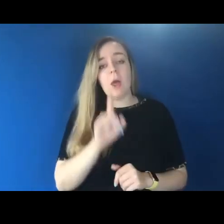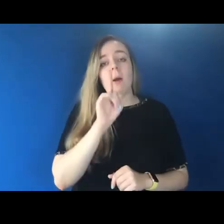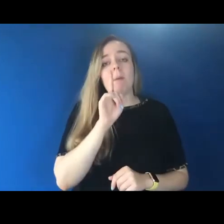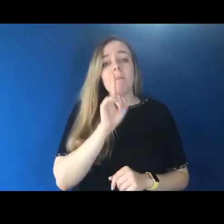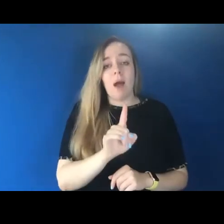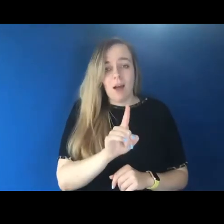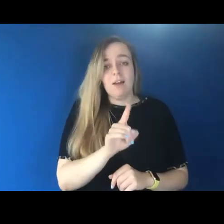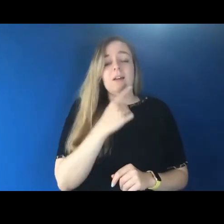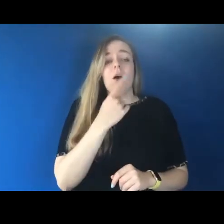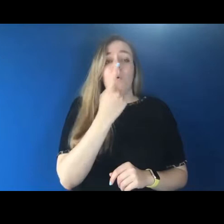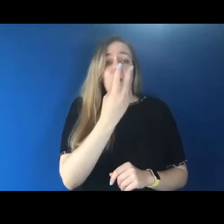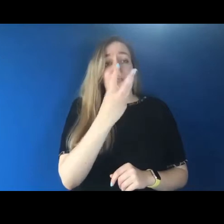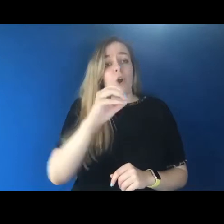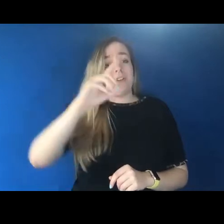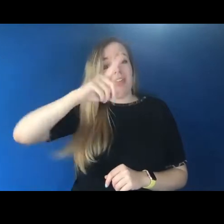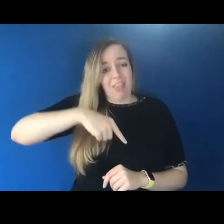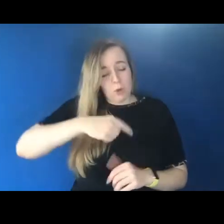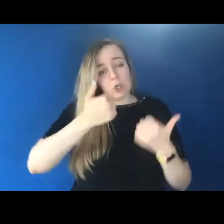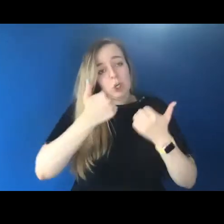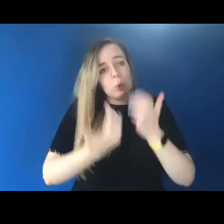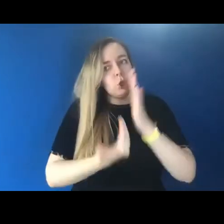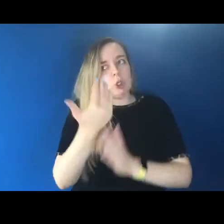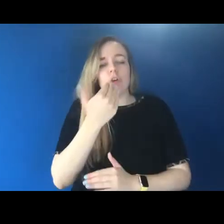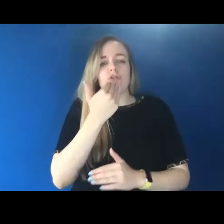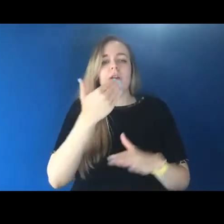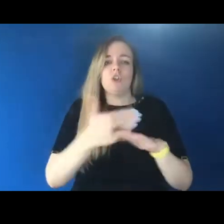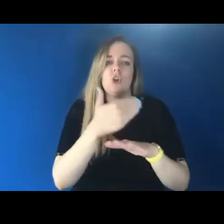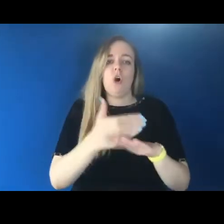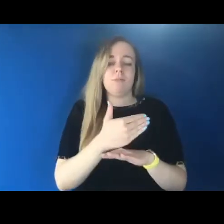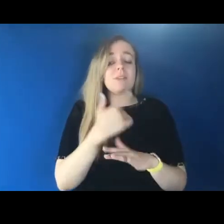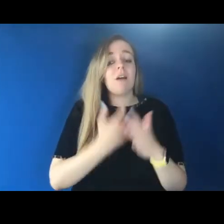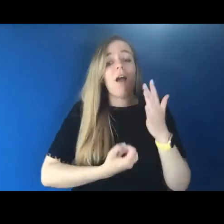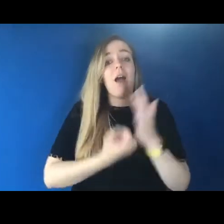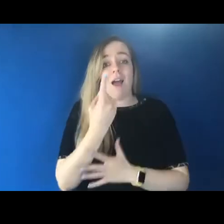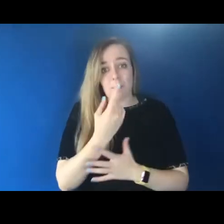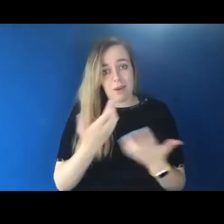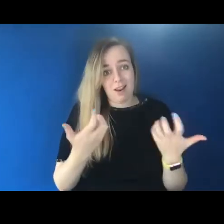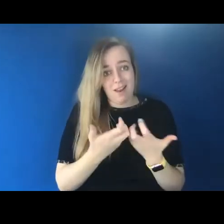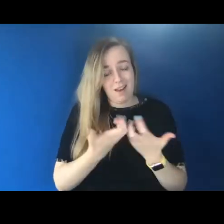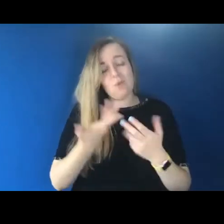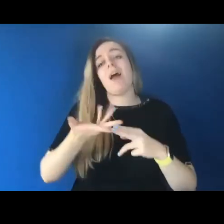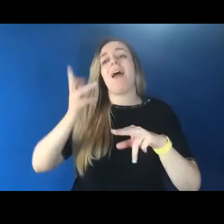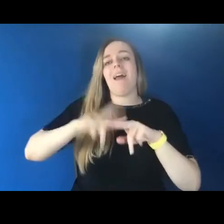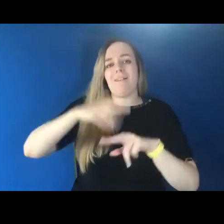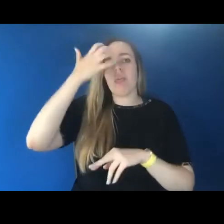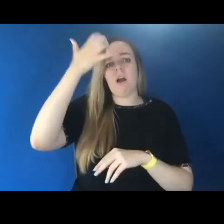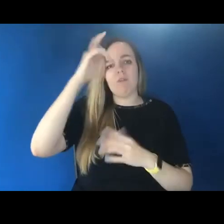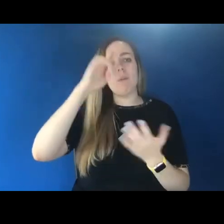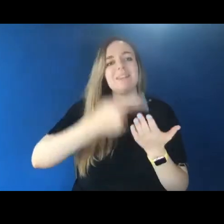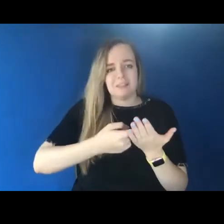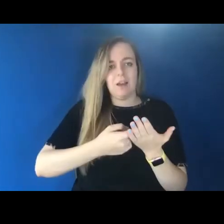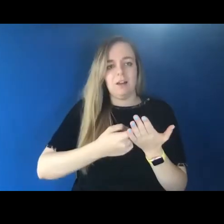these 130,000 good new green jobs will only happen if the government decides to make it